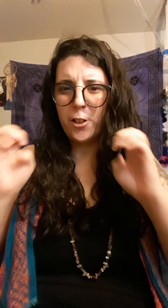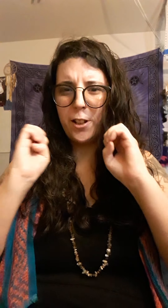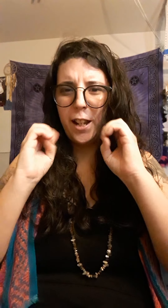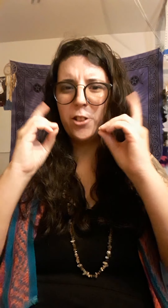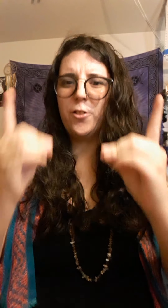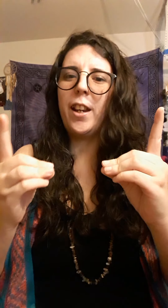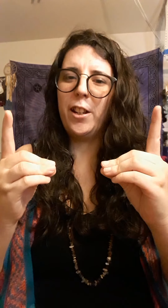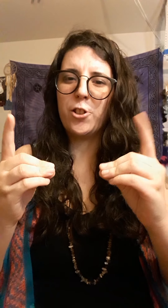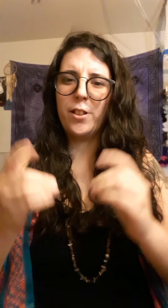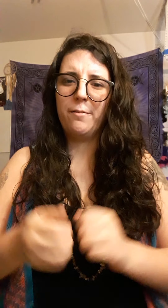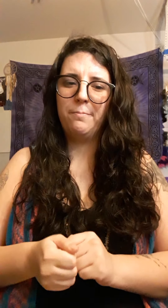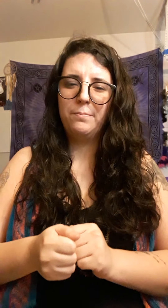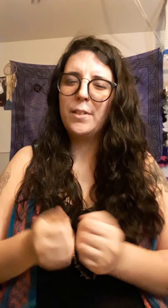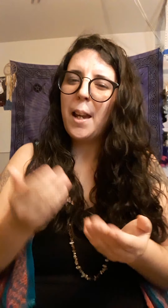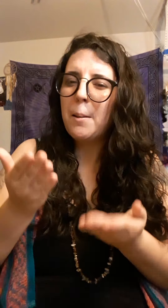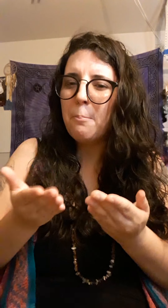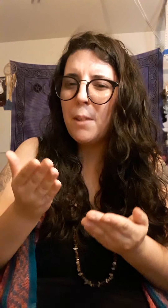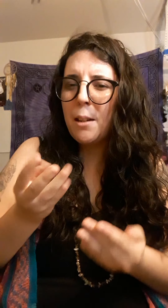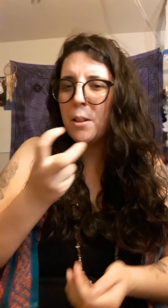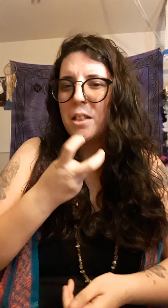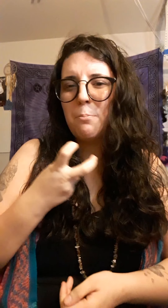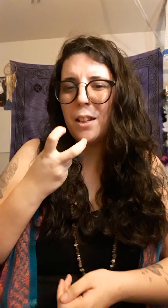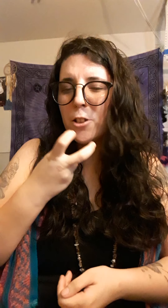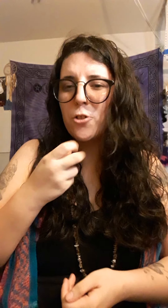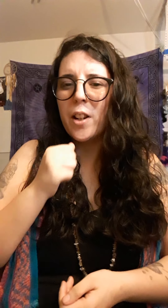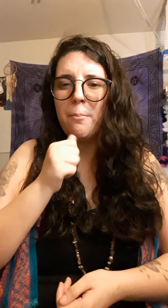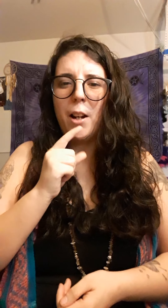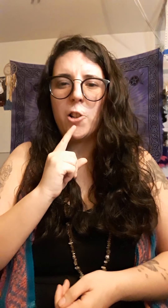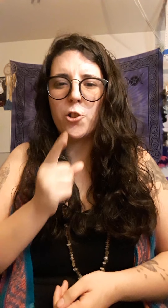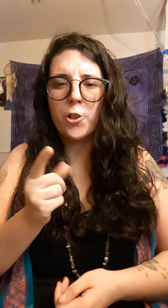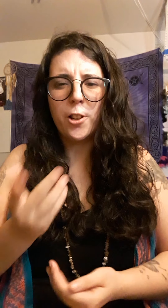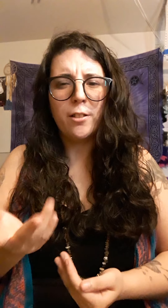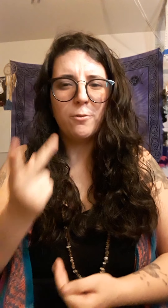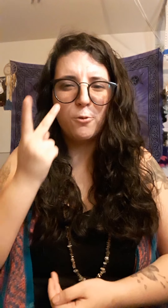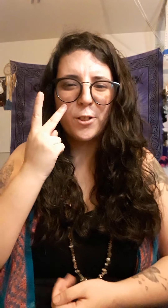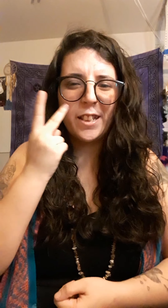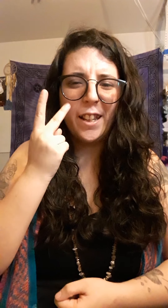education. Maybe speech? I'm not sure. We'll see.